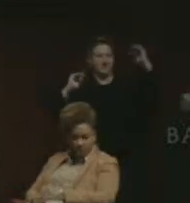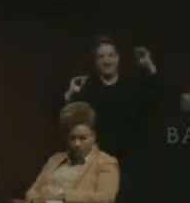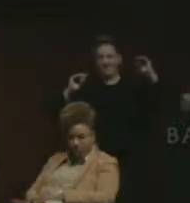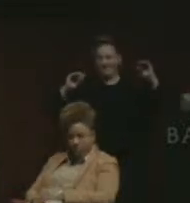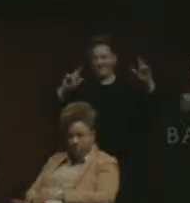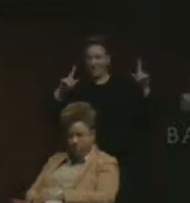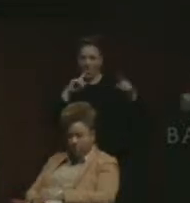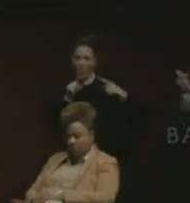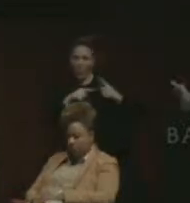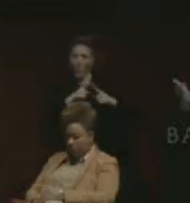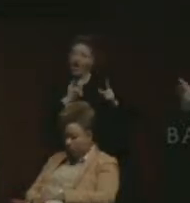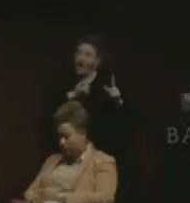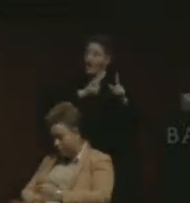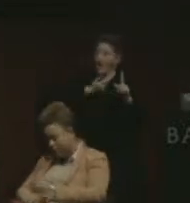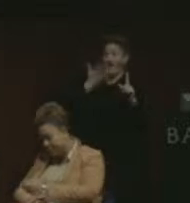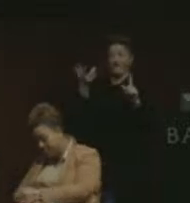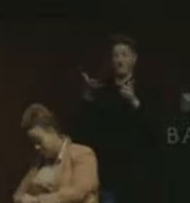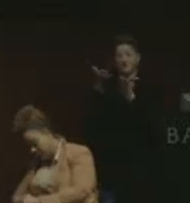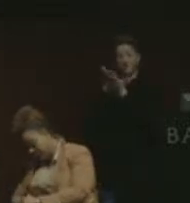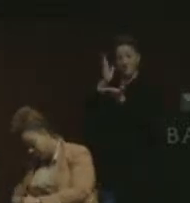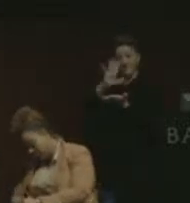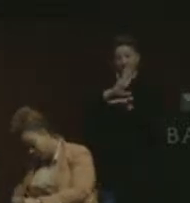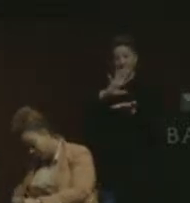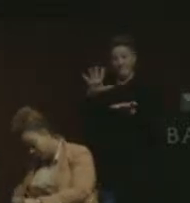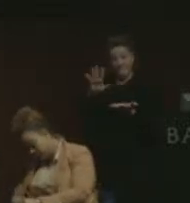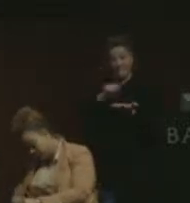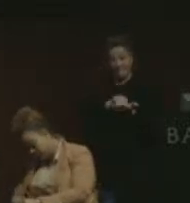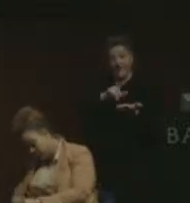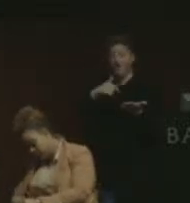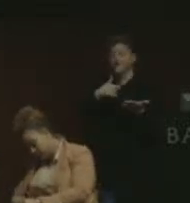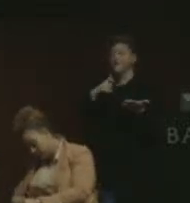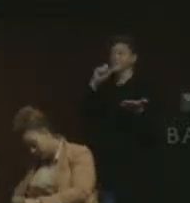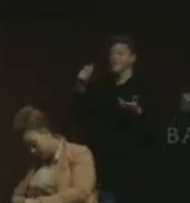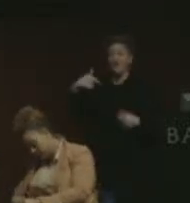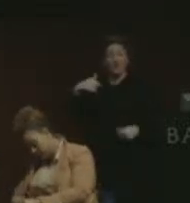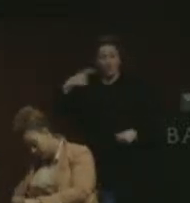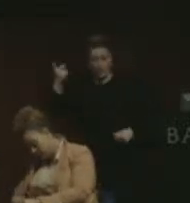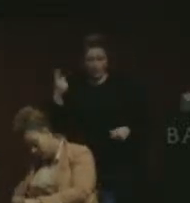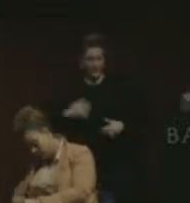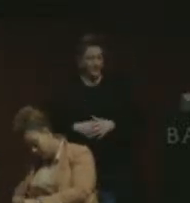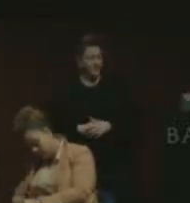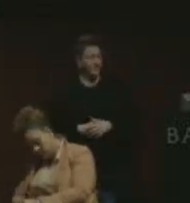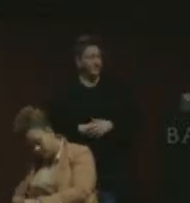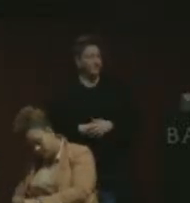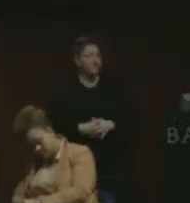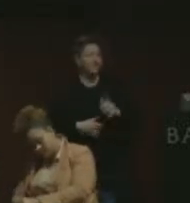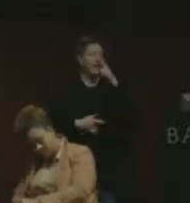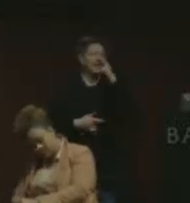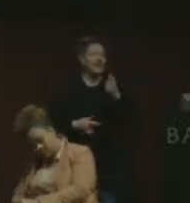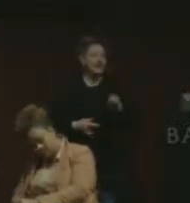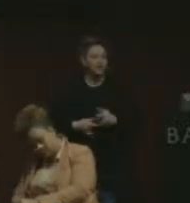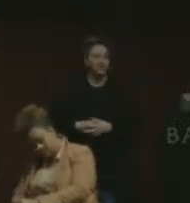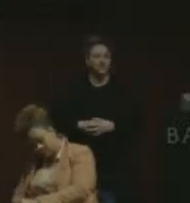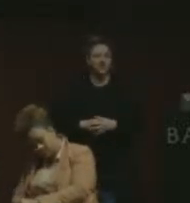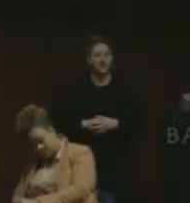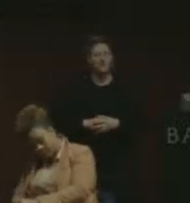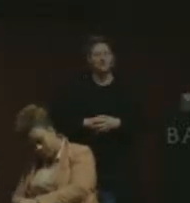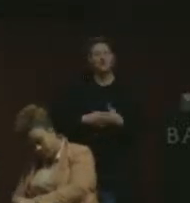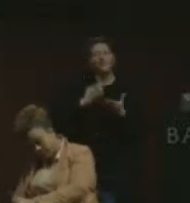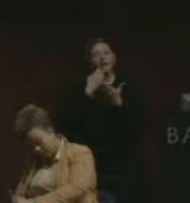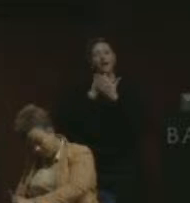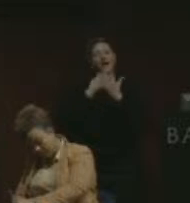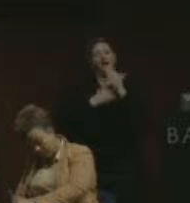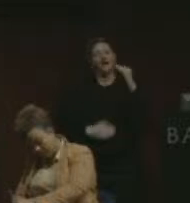when voices were sanctioned on behalf of domestic workers. Right now, I thought it would be interesting, since we're talking about economic justice